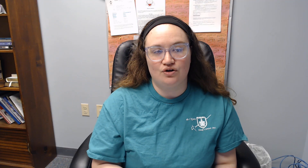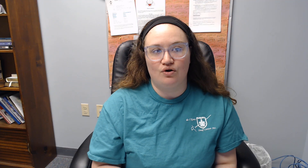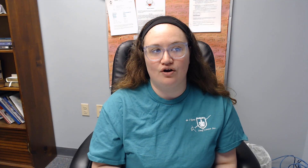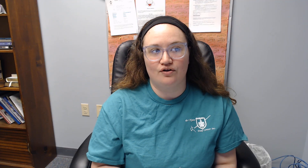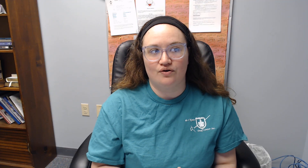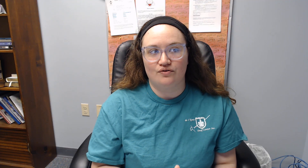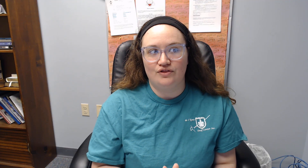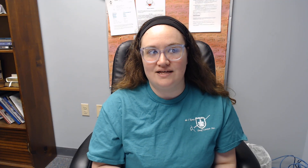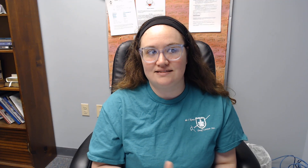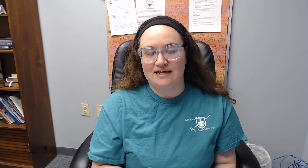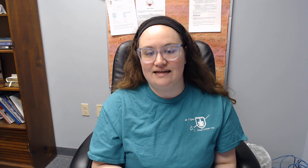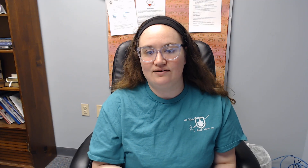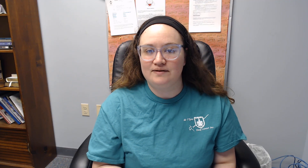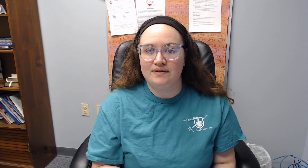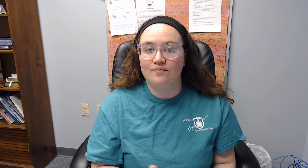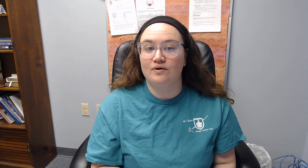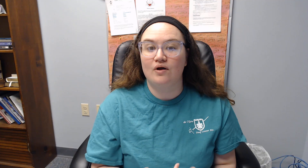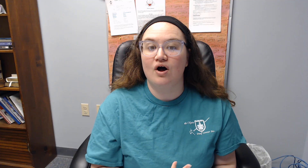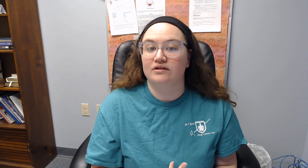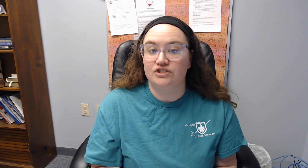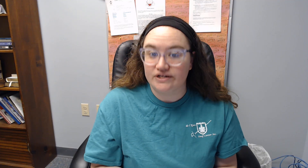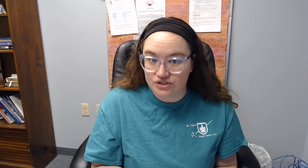are things that hearing people would call a gesture,